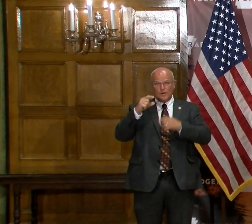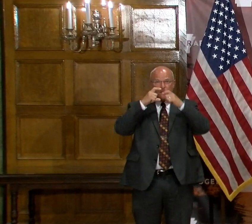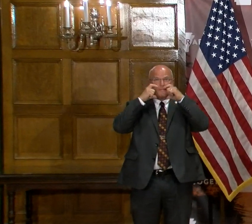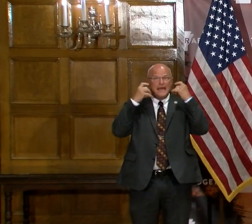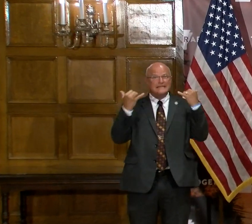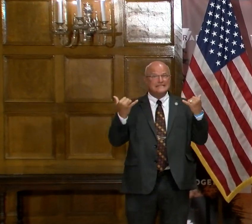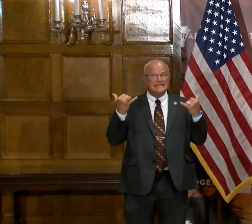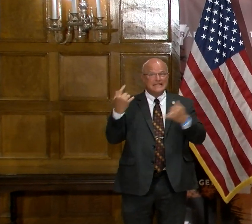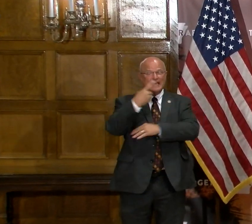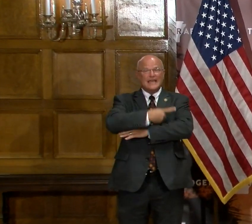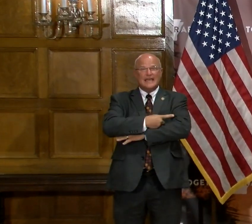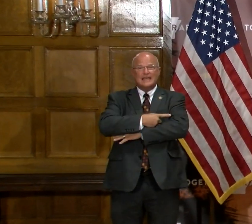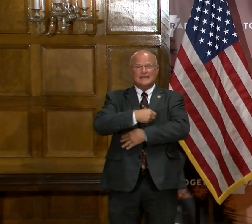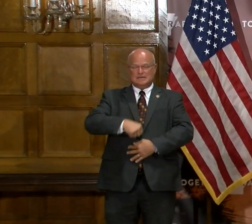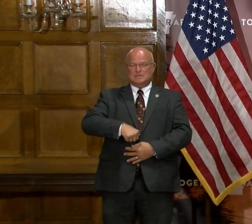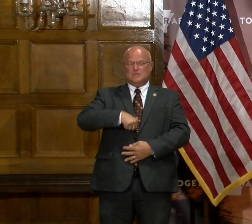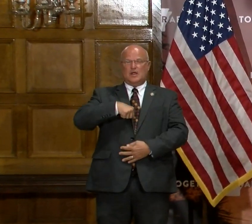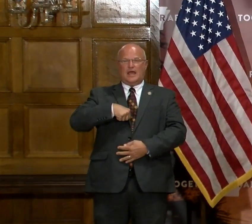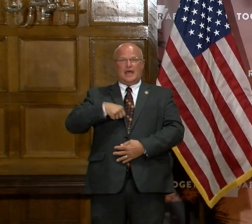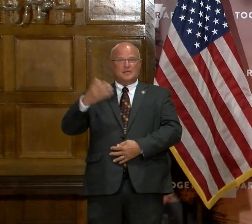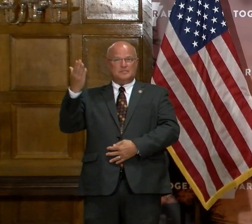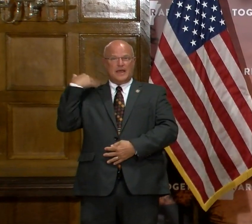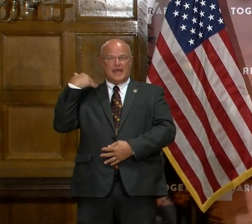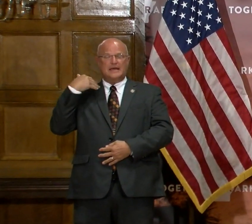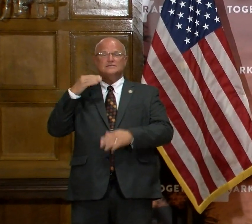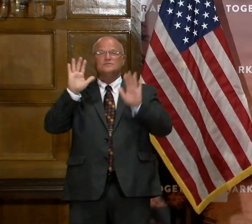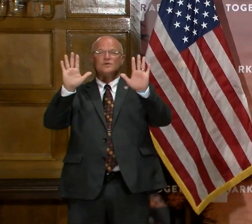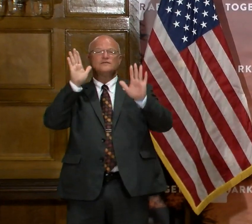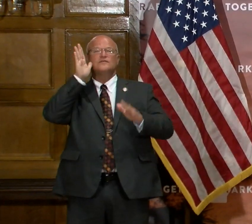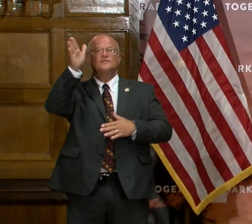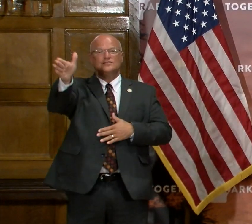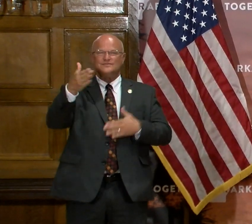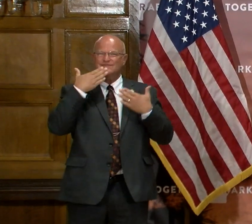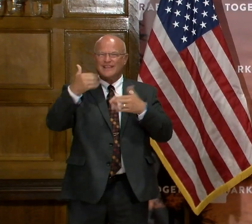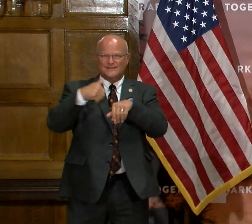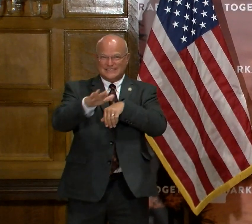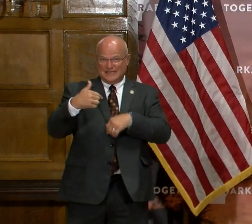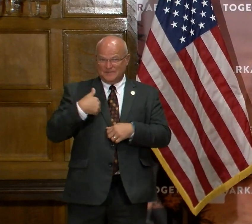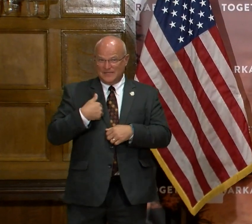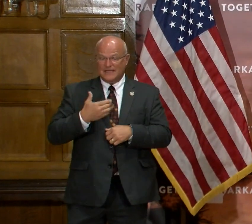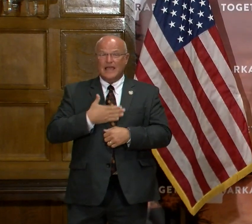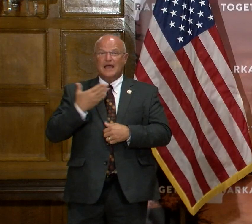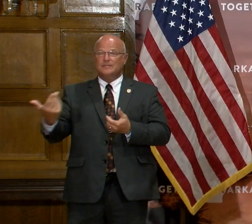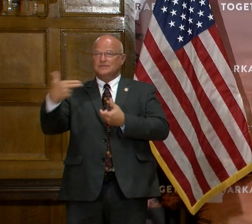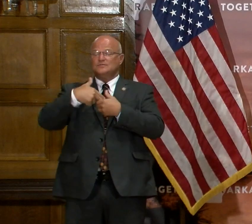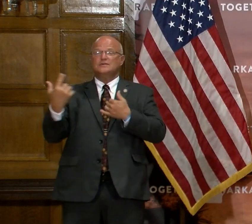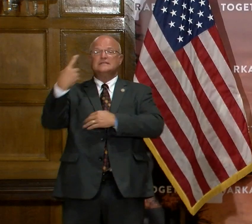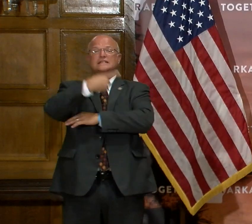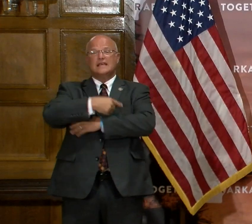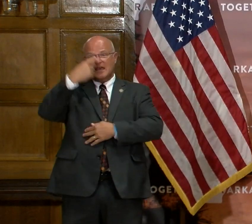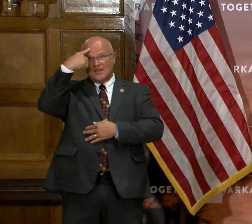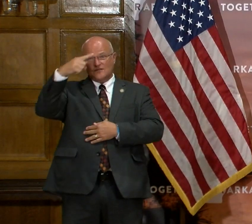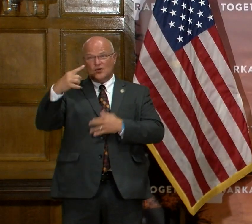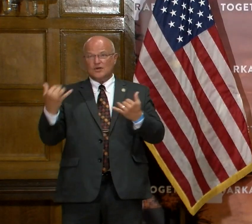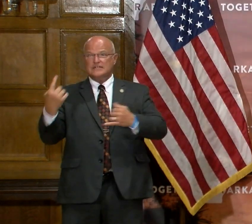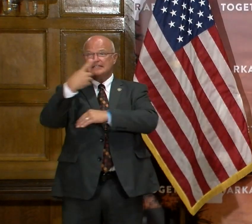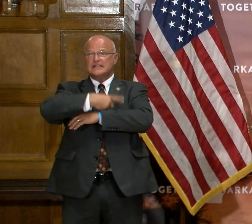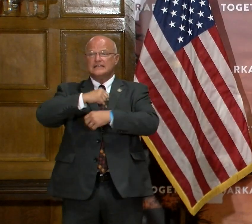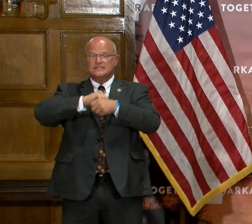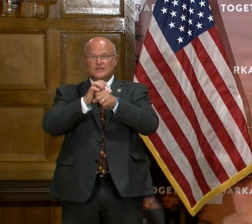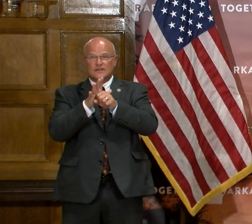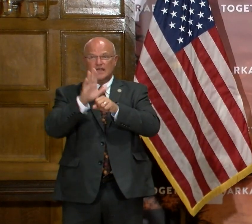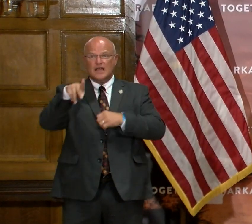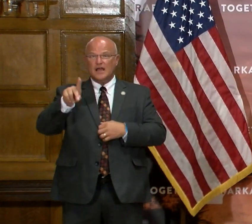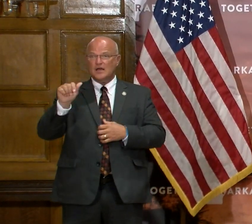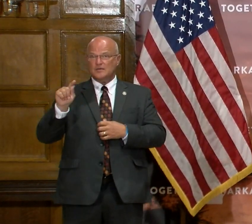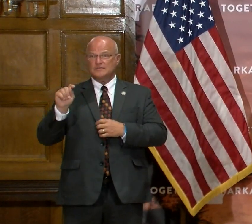today. Proud past, bright future. Thank you for sending that to me. And I'm glad to be joined today for today's